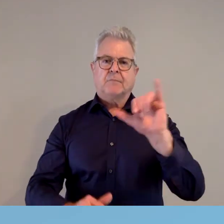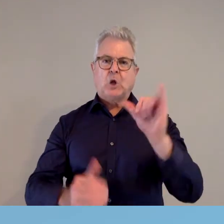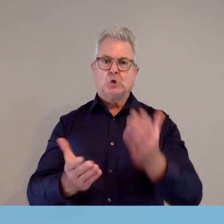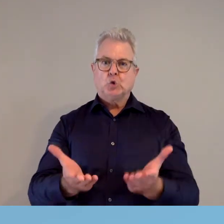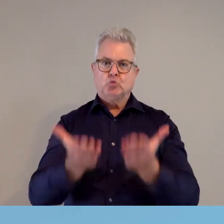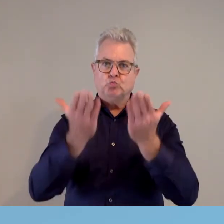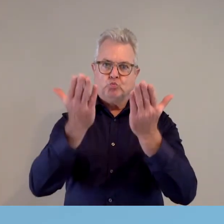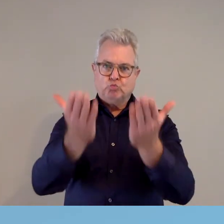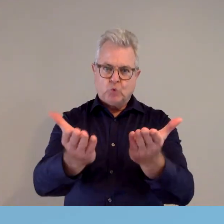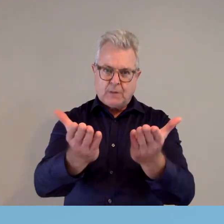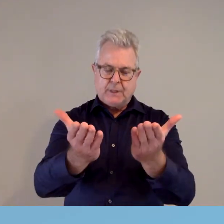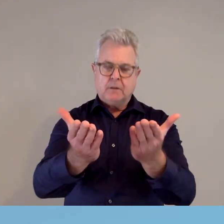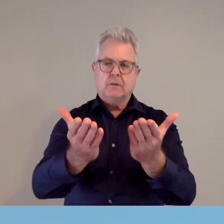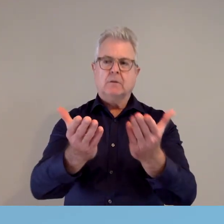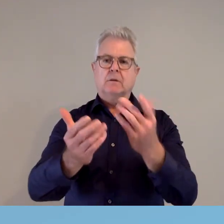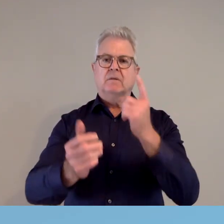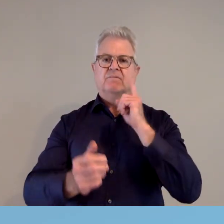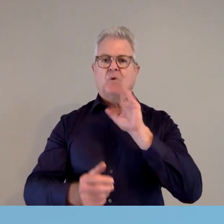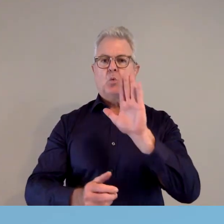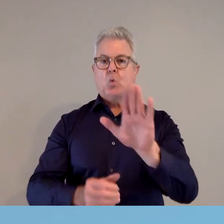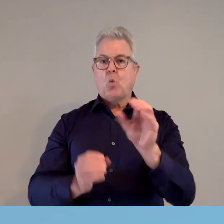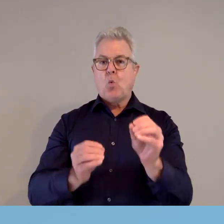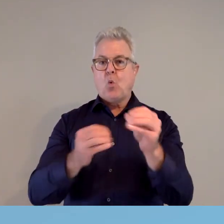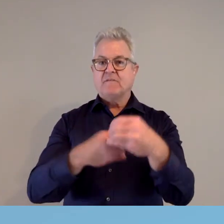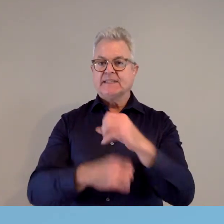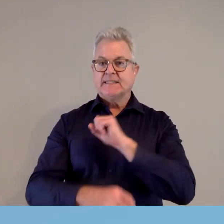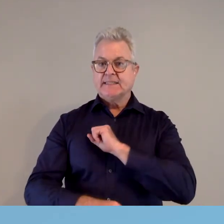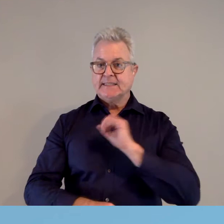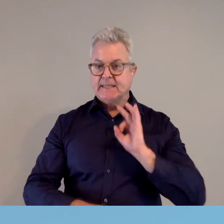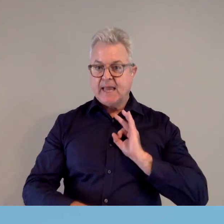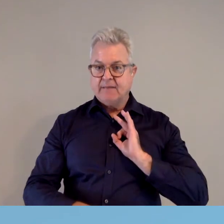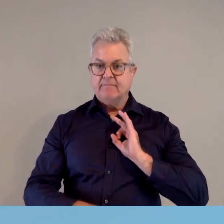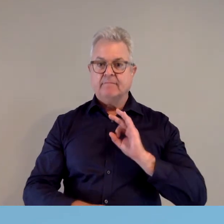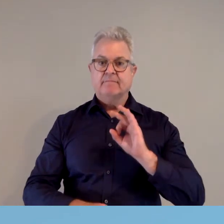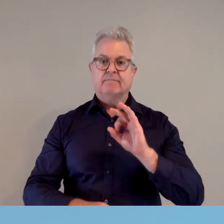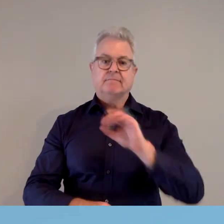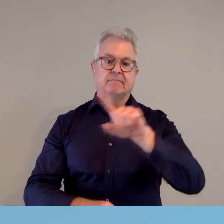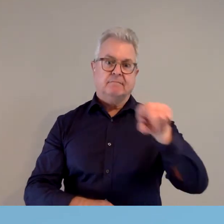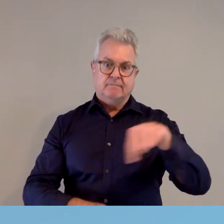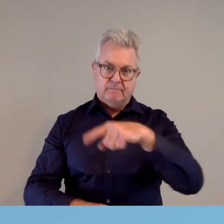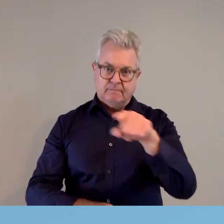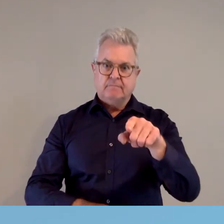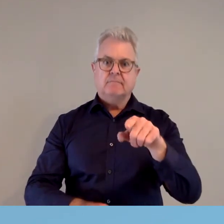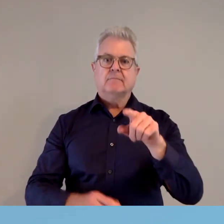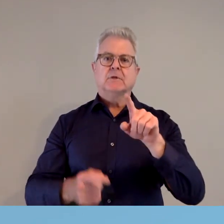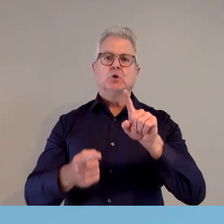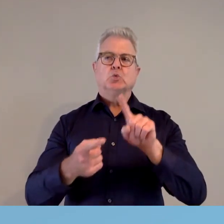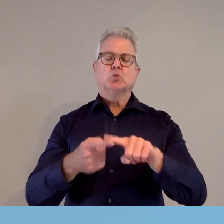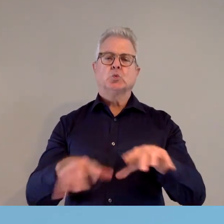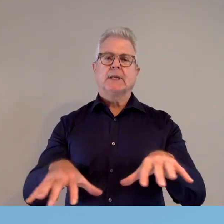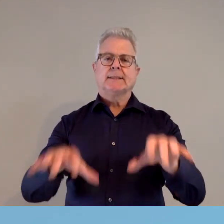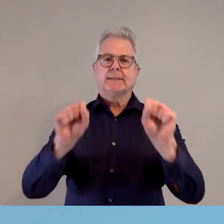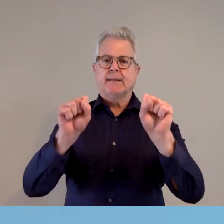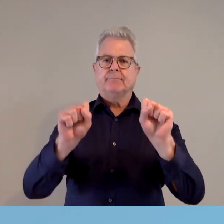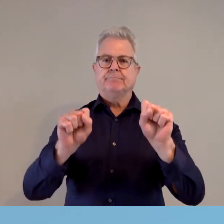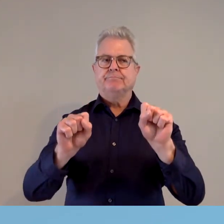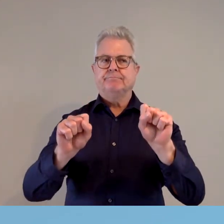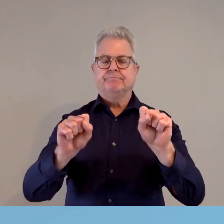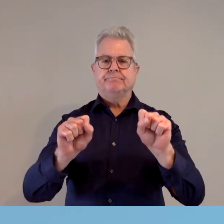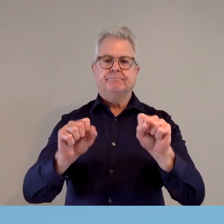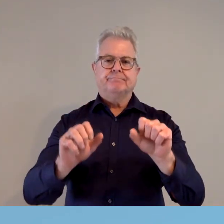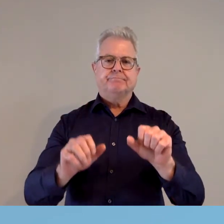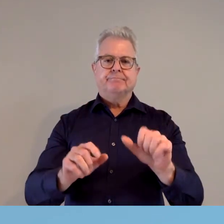I also recommend for your office staff to